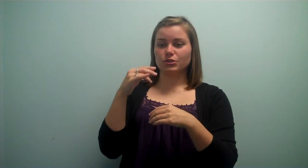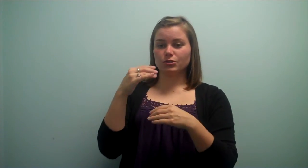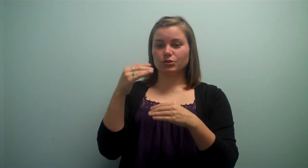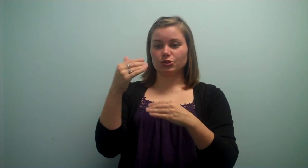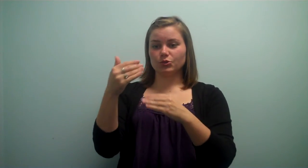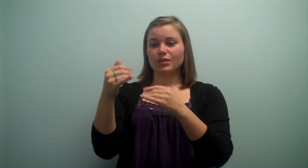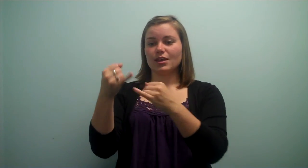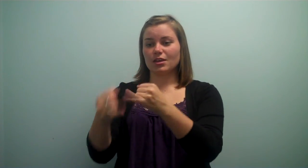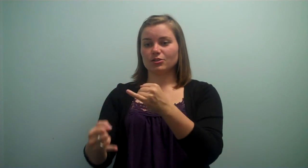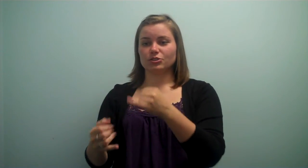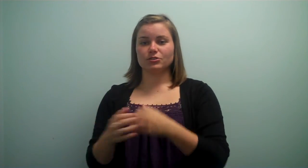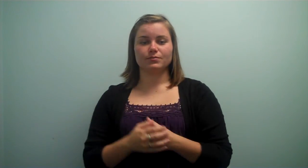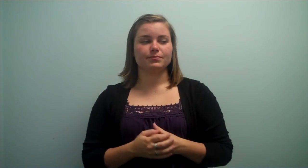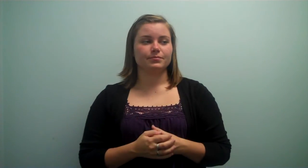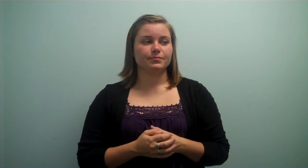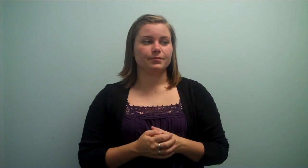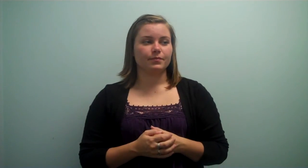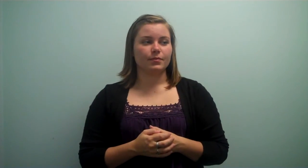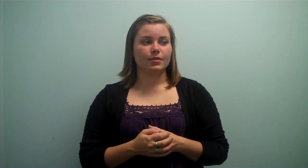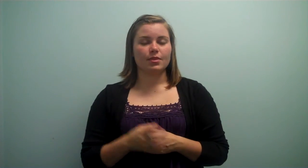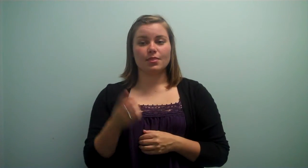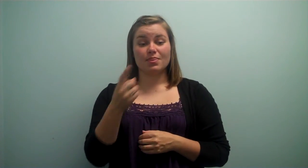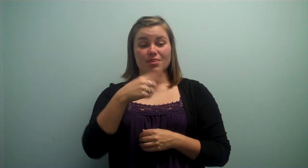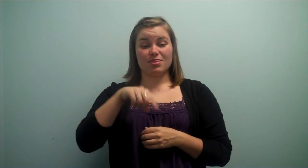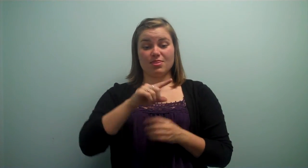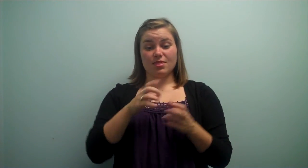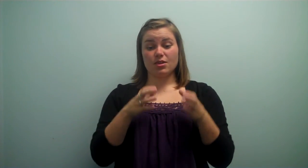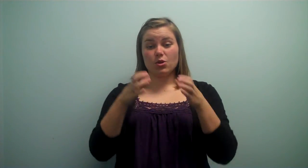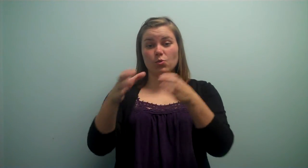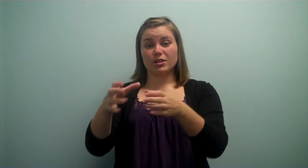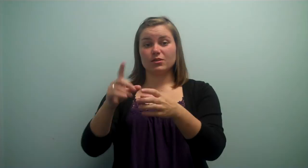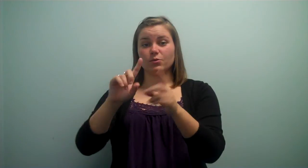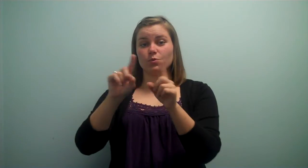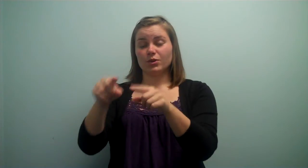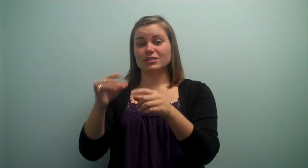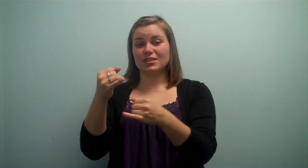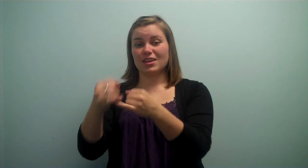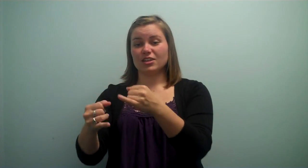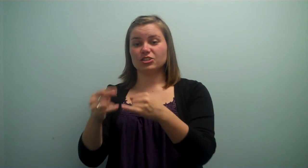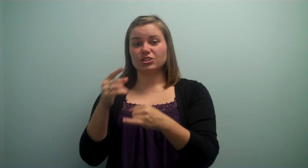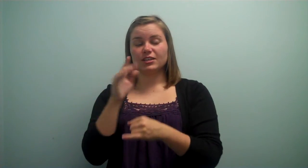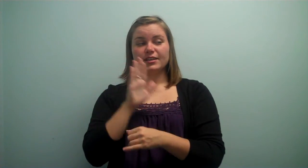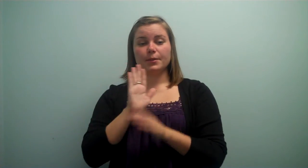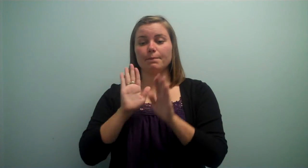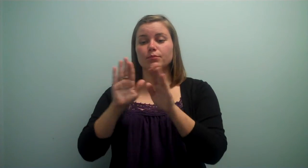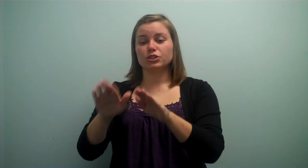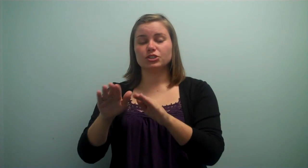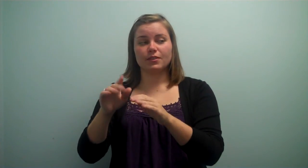edge." They went to the edge. He pushed them, and